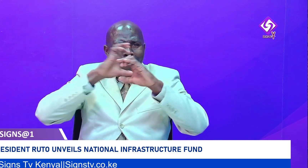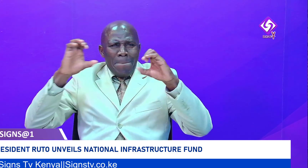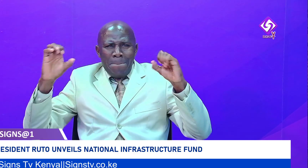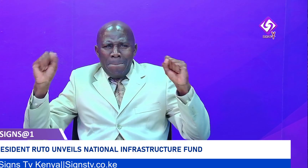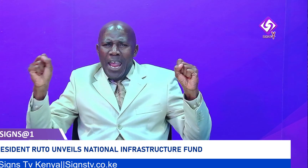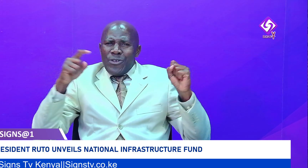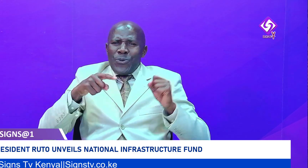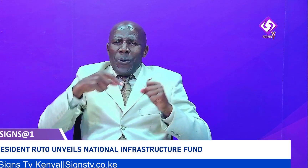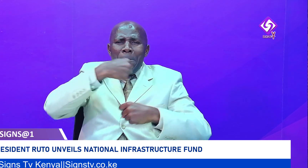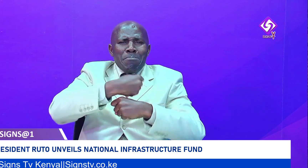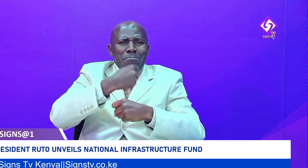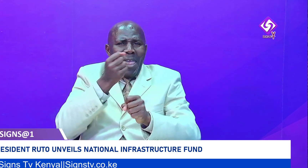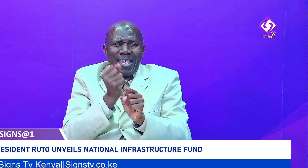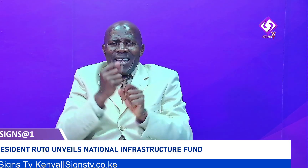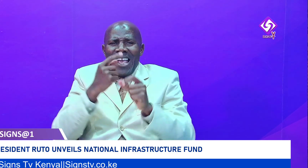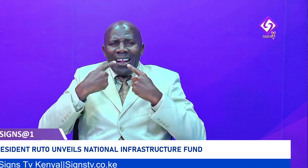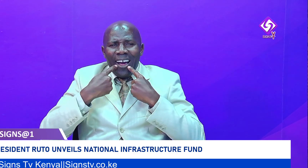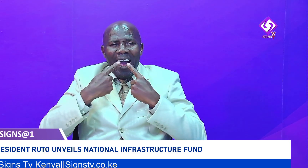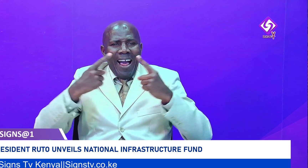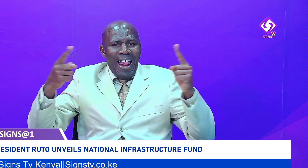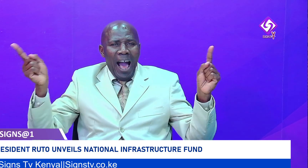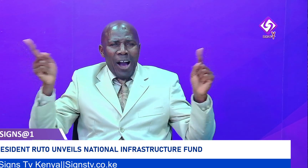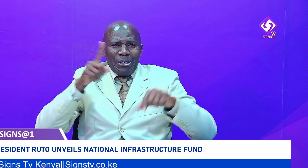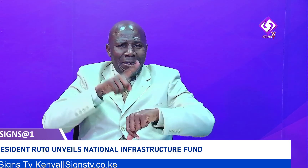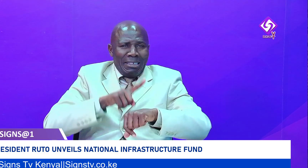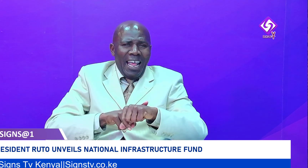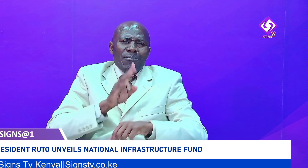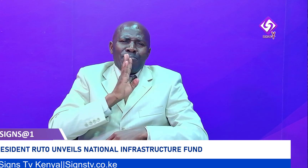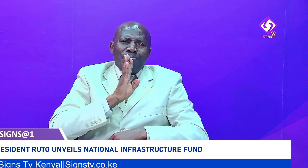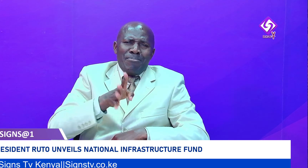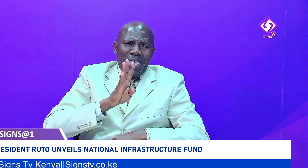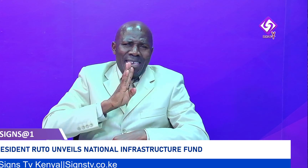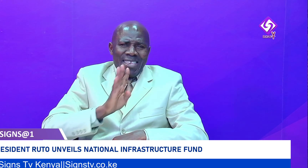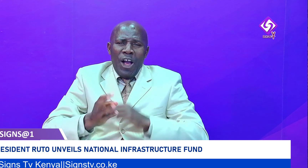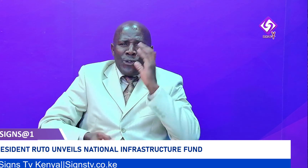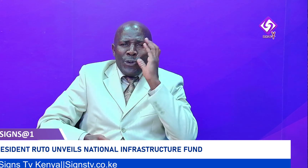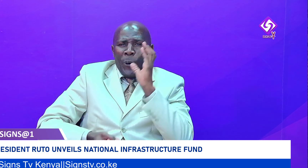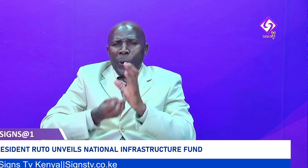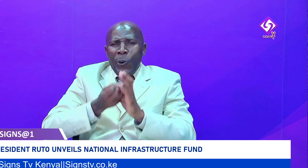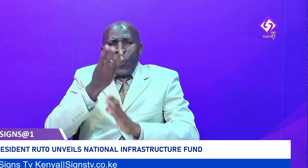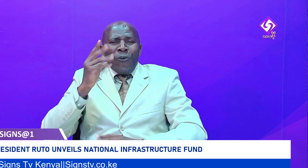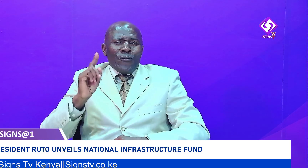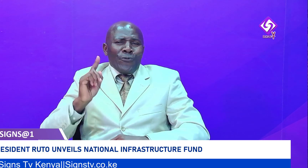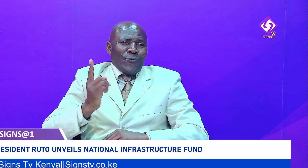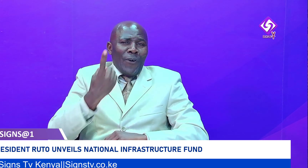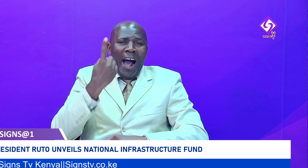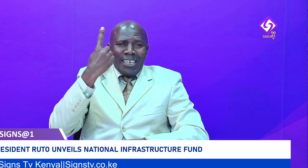The President made the announcement while speaking at the launch of Phase 1 of